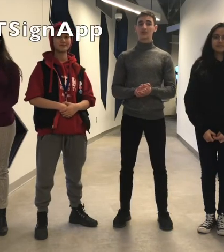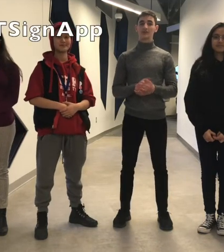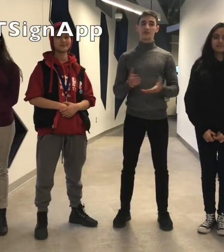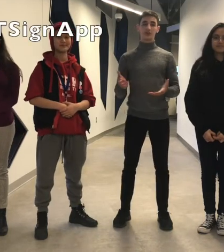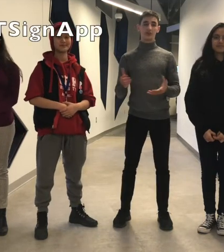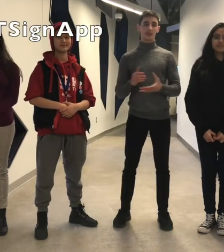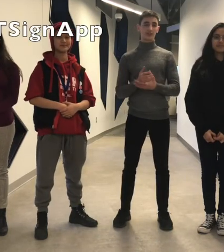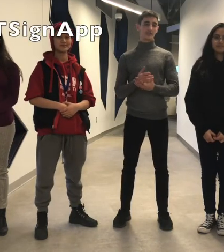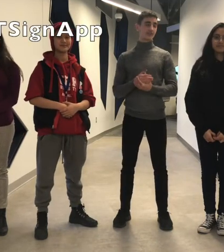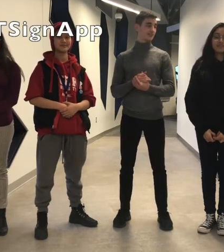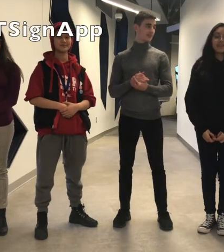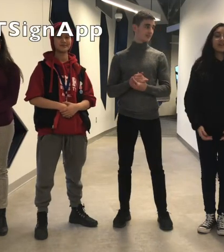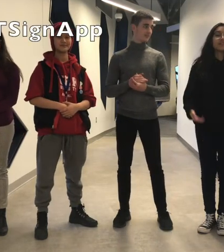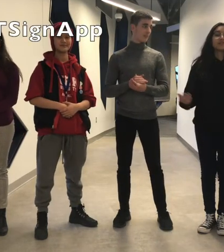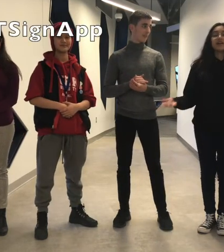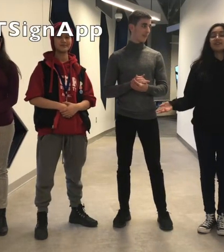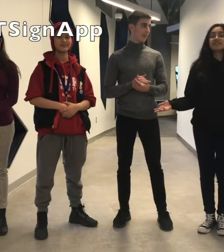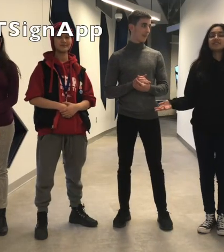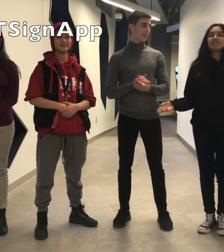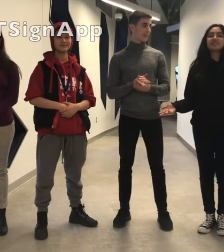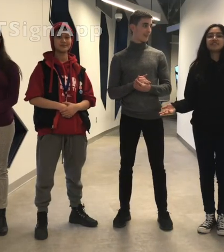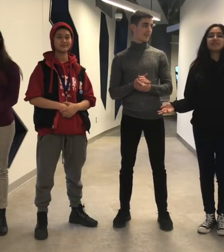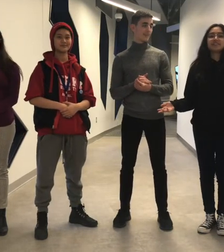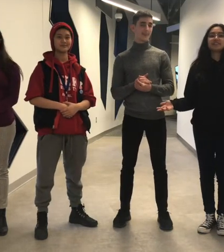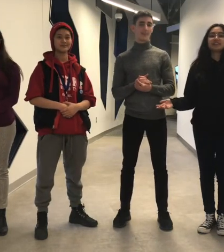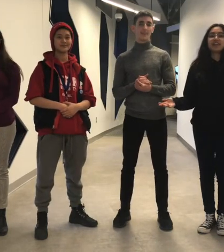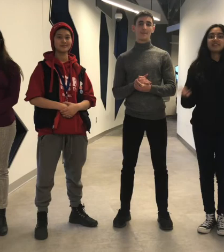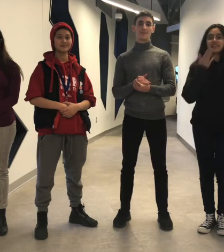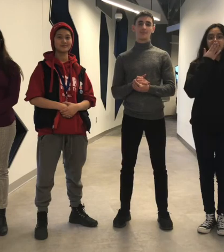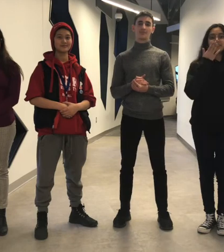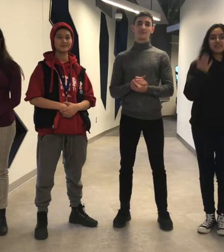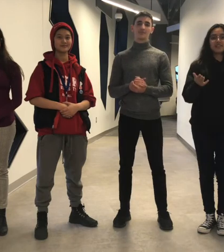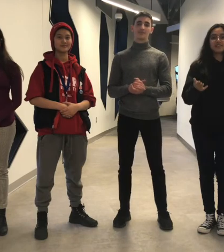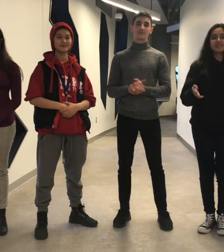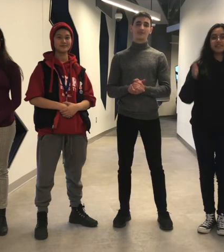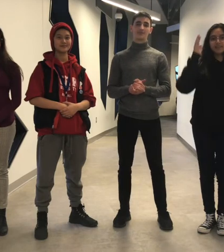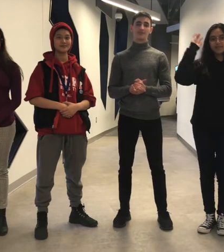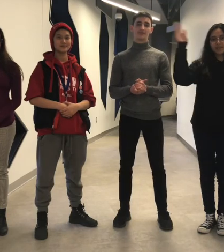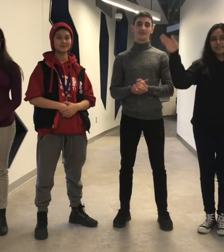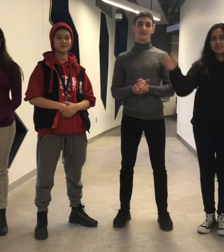free to contact us. From all of us here from Let's Sign, thank you and bye.